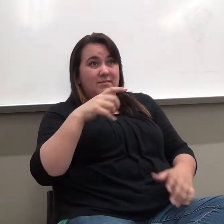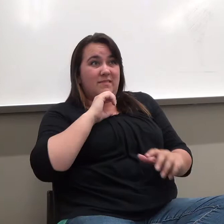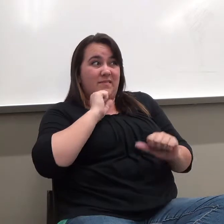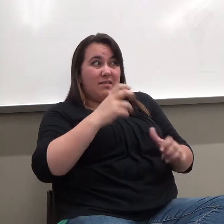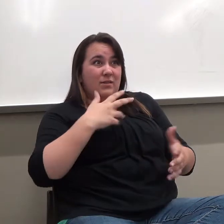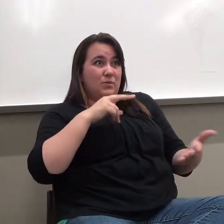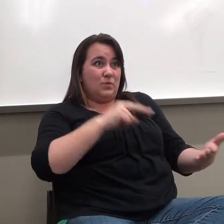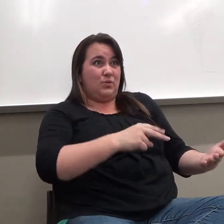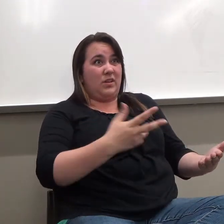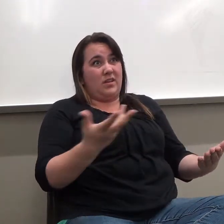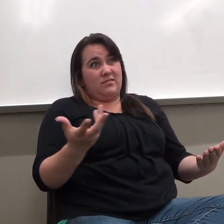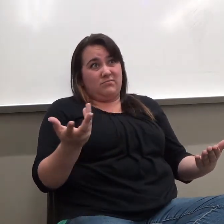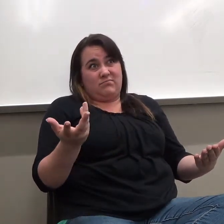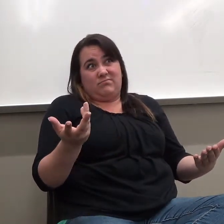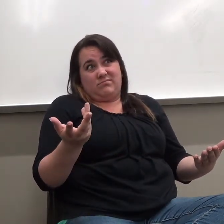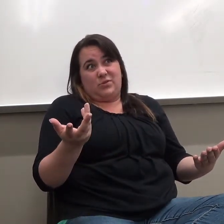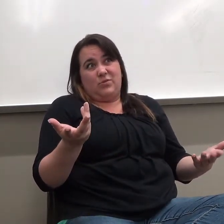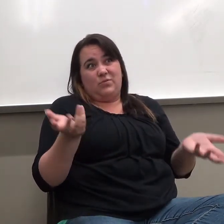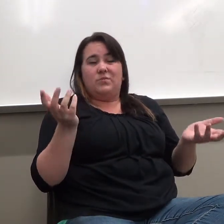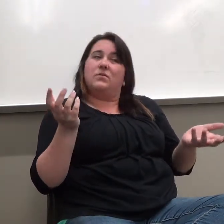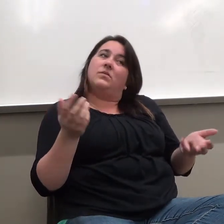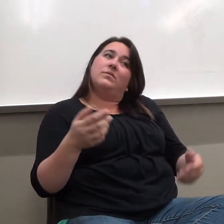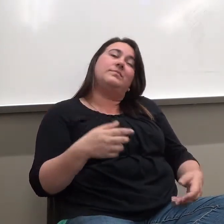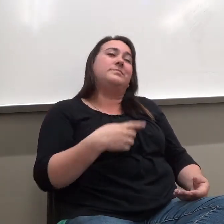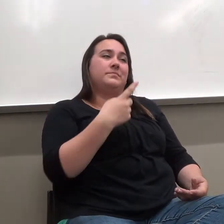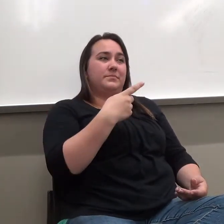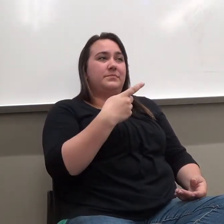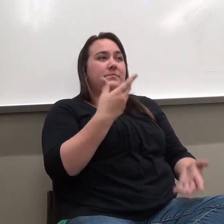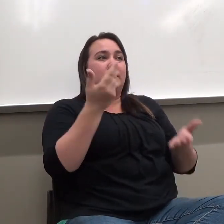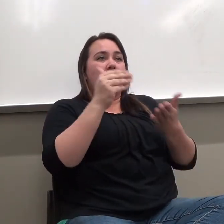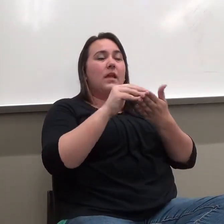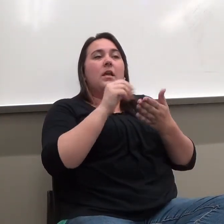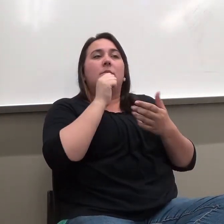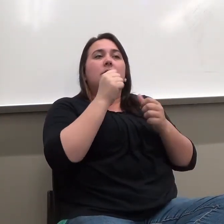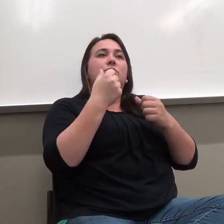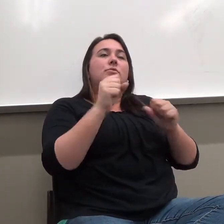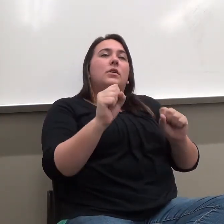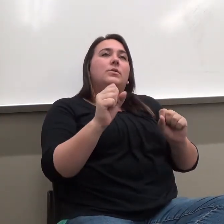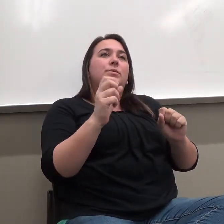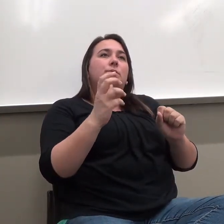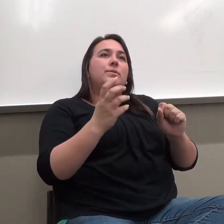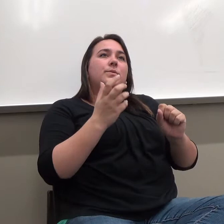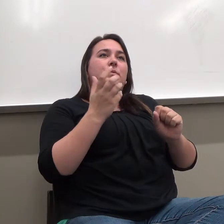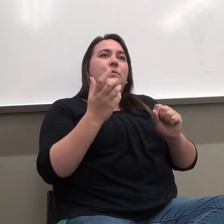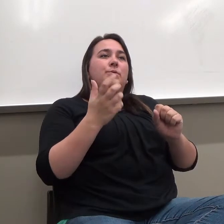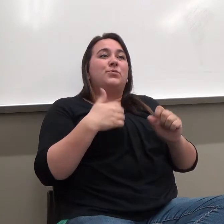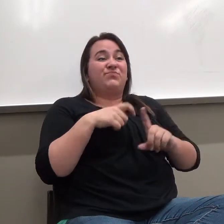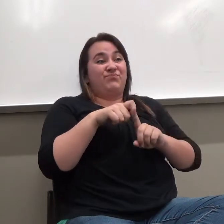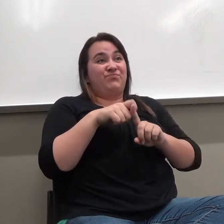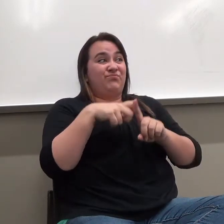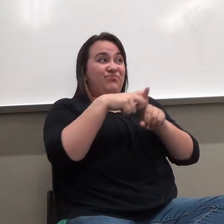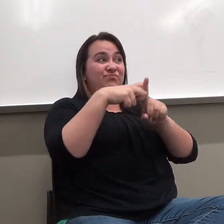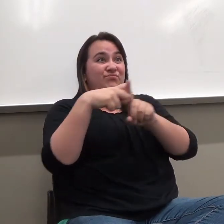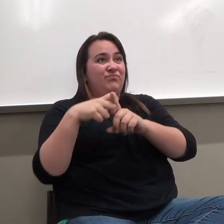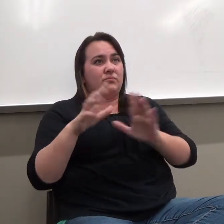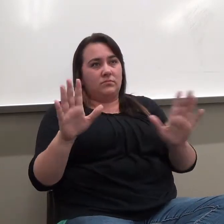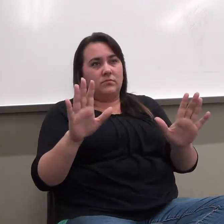you. This is, again, these are, I'm not trying to pick on anybody, but this